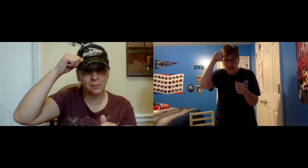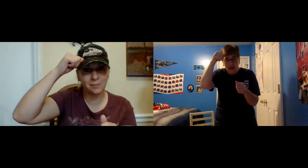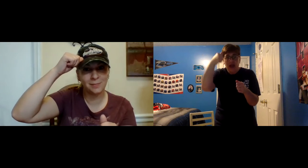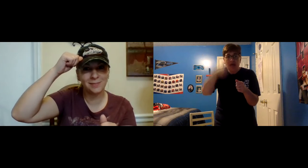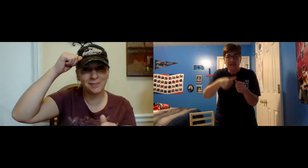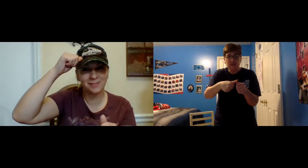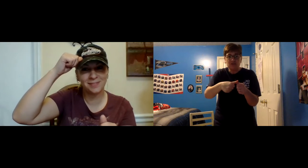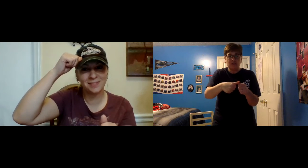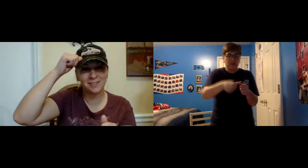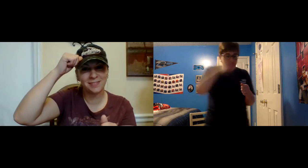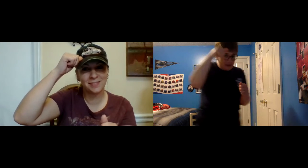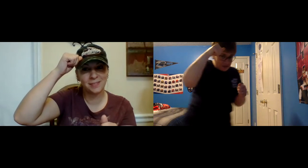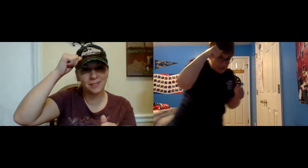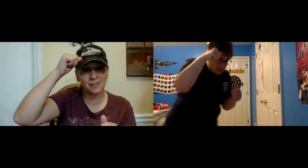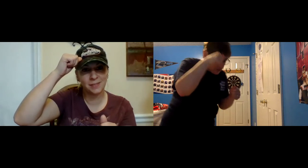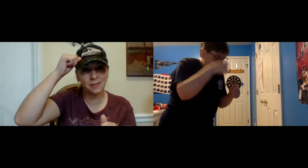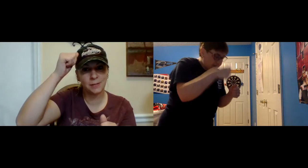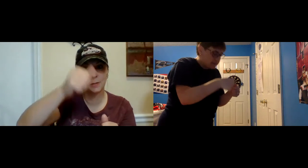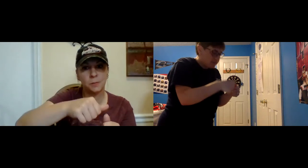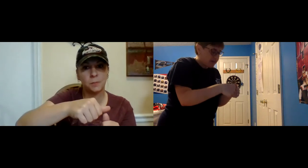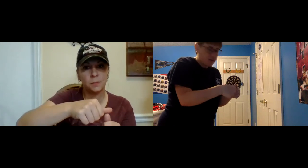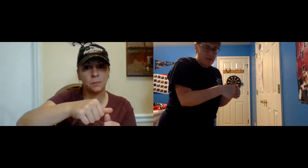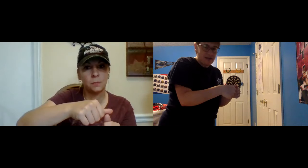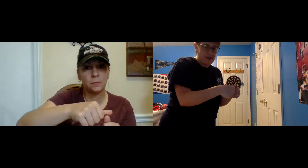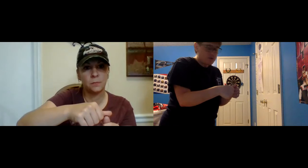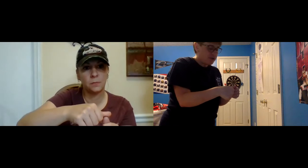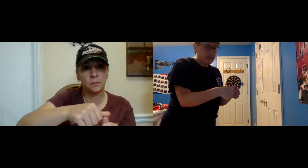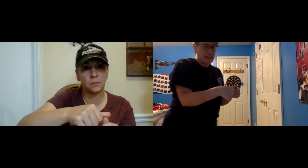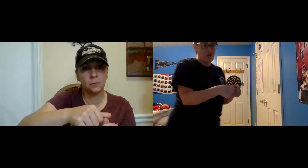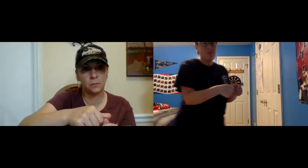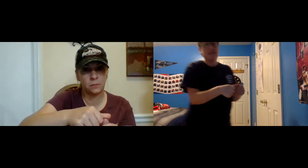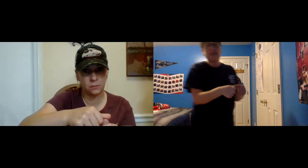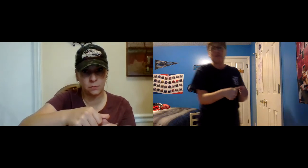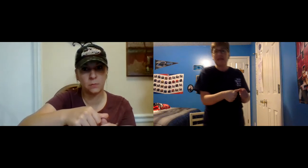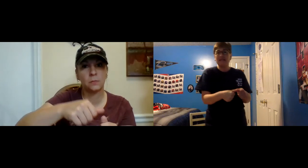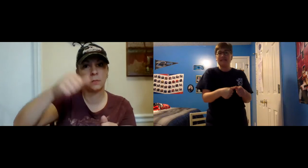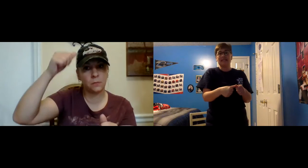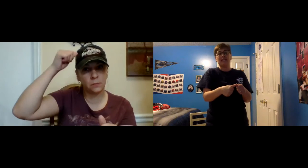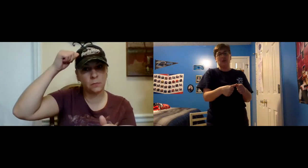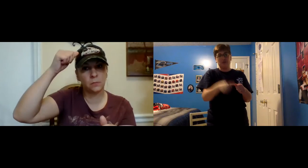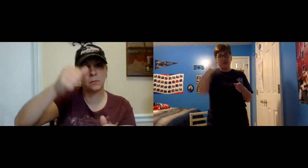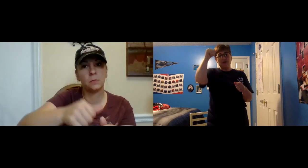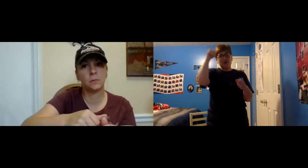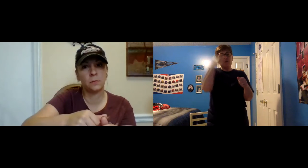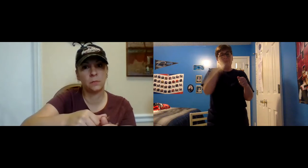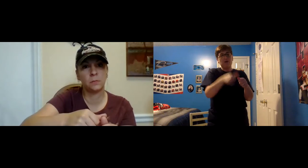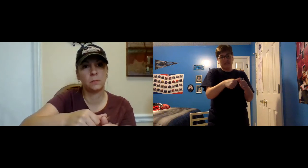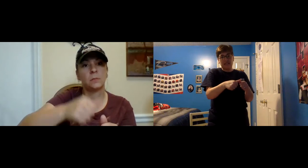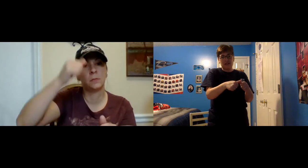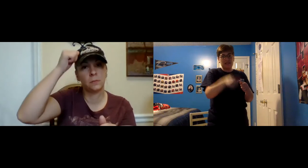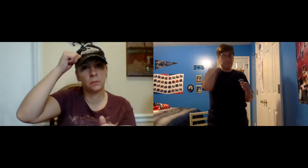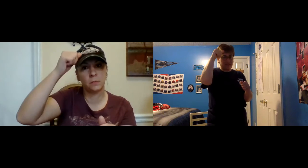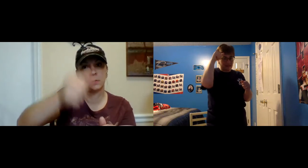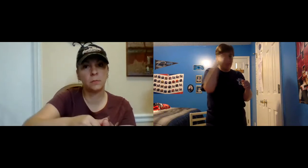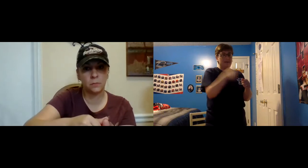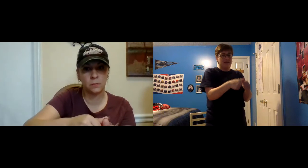everywhere. And then you're just putting it down here. It's like you're taking something out of your mind and you're putting it here, almost like you're making a sticky note, or you're posting it